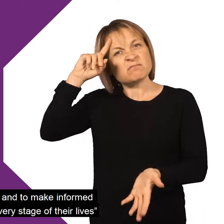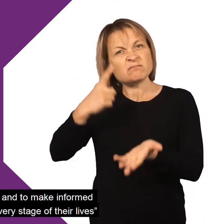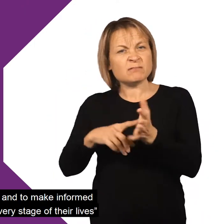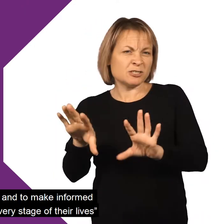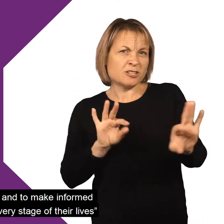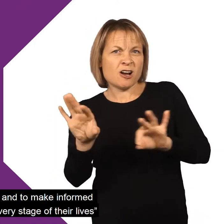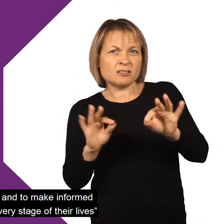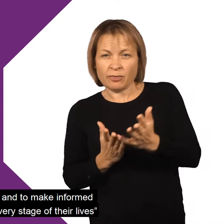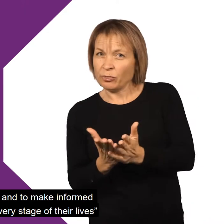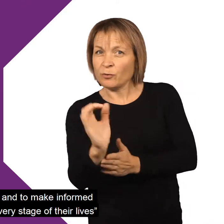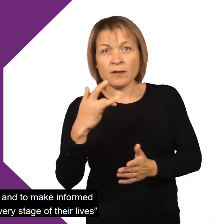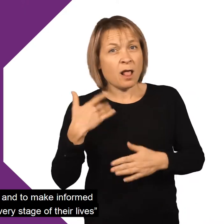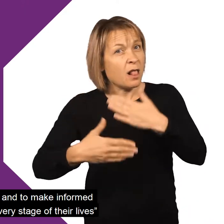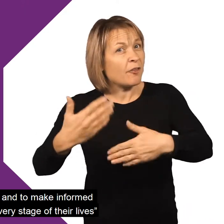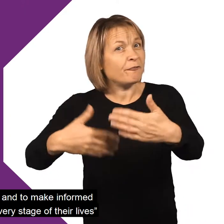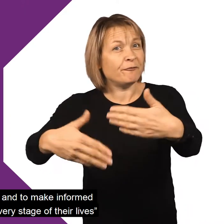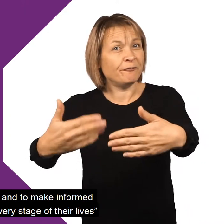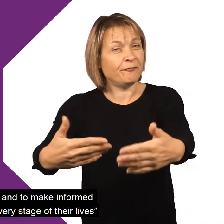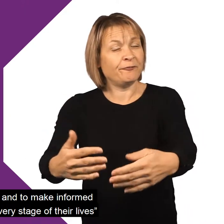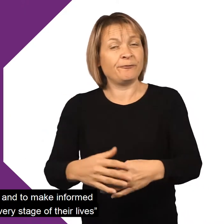informed choices at every stage of their lives